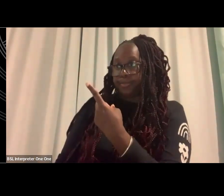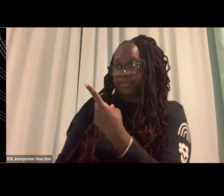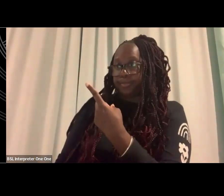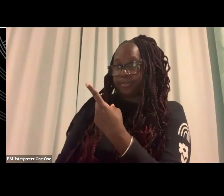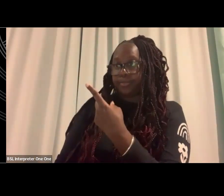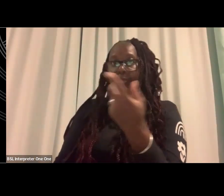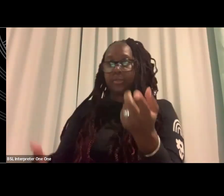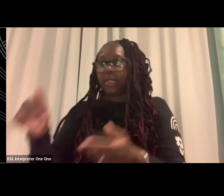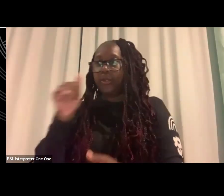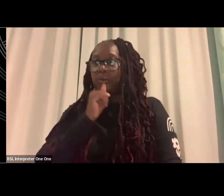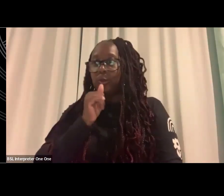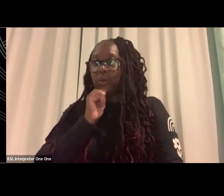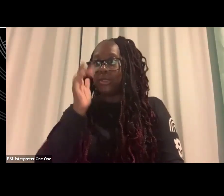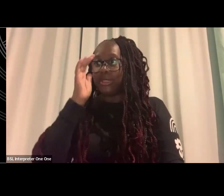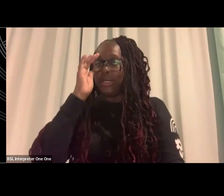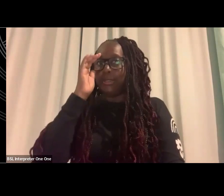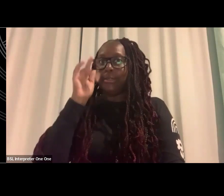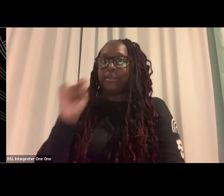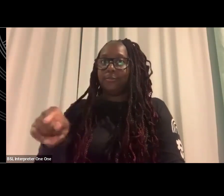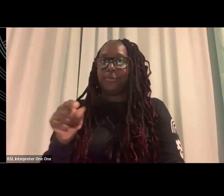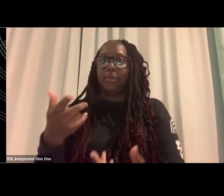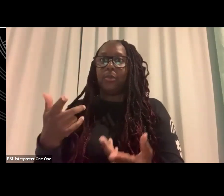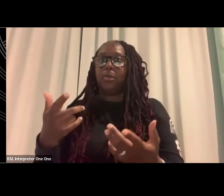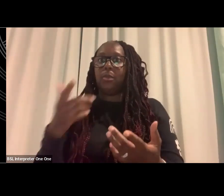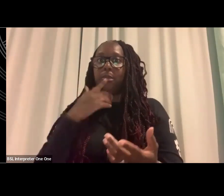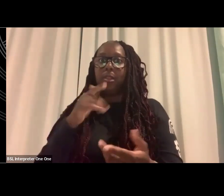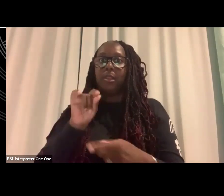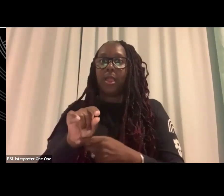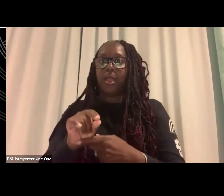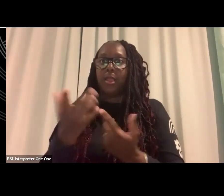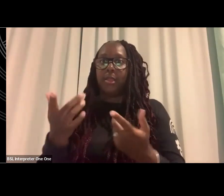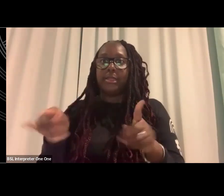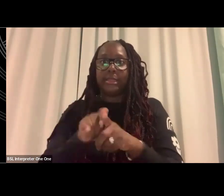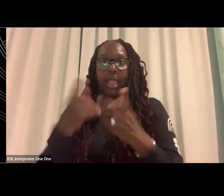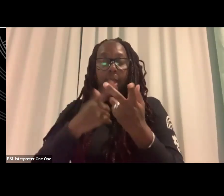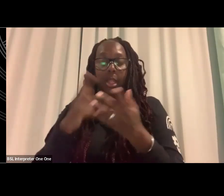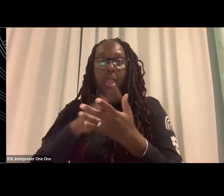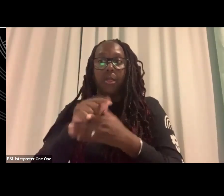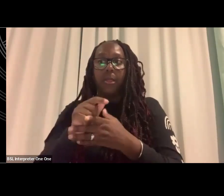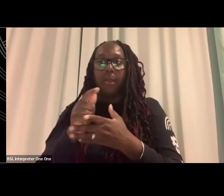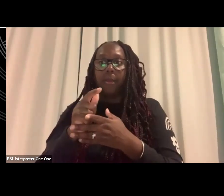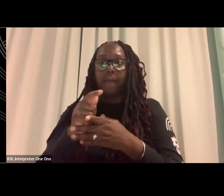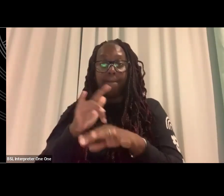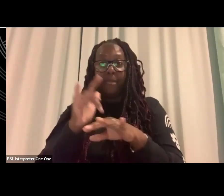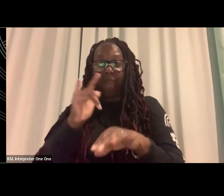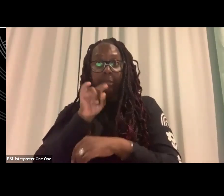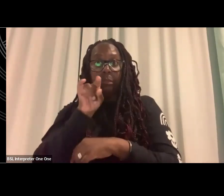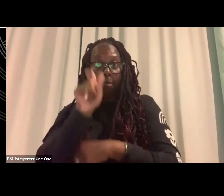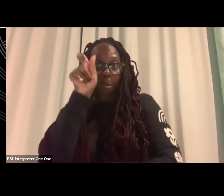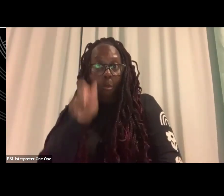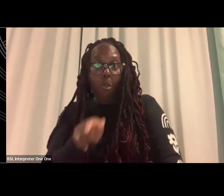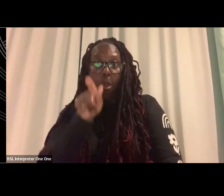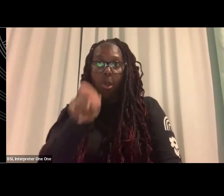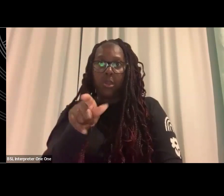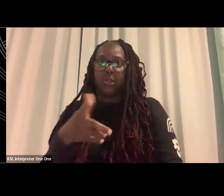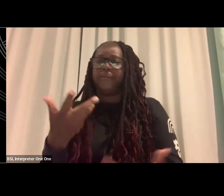a framework which was first contributed by the late Professor Manuka Henare. And he gave us a